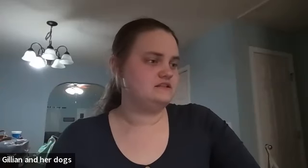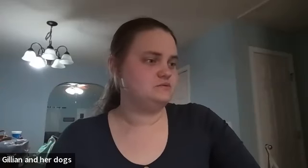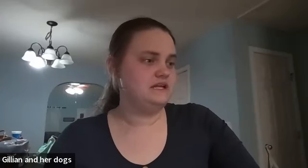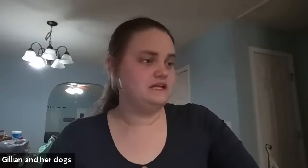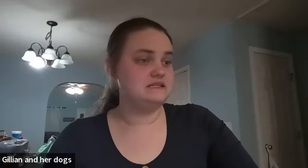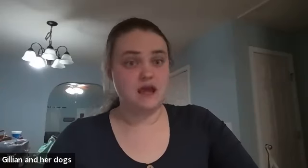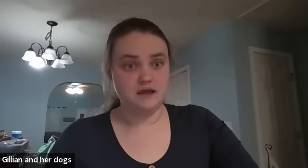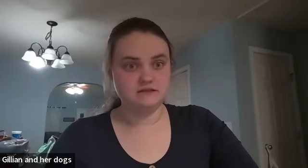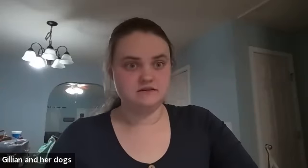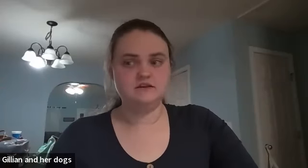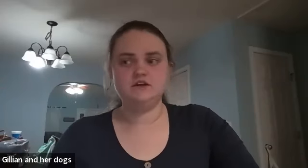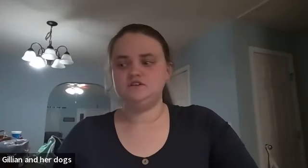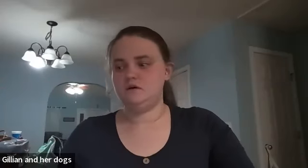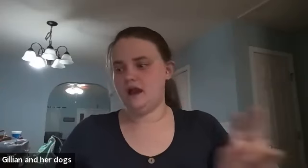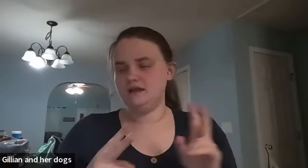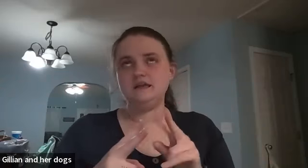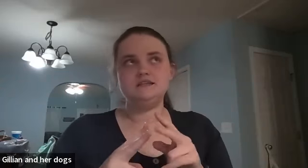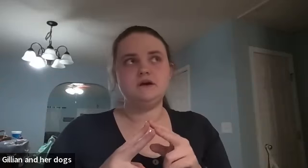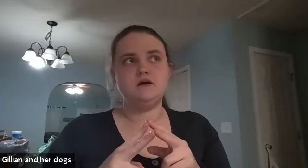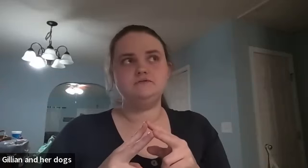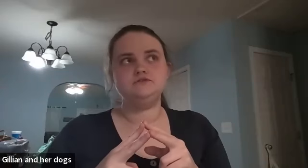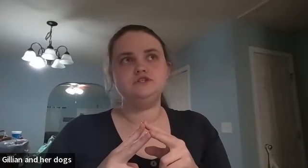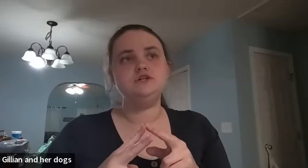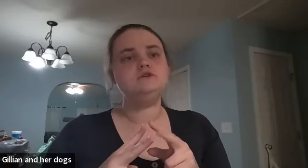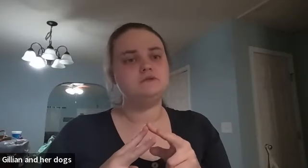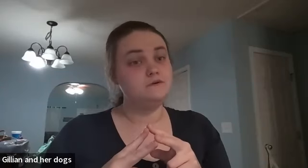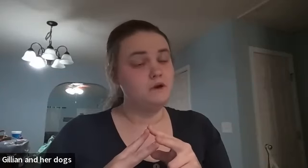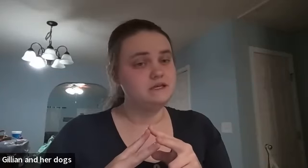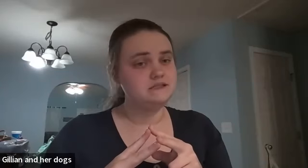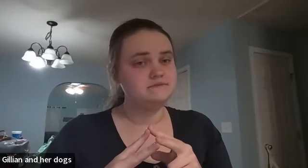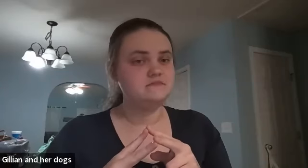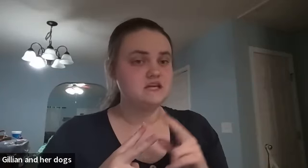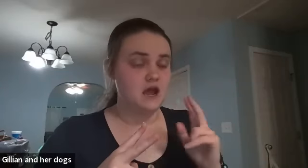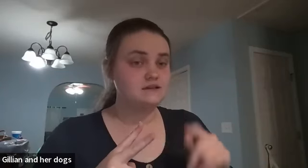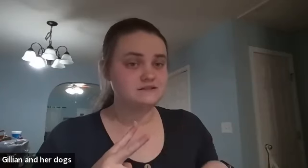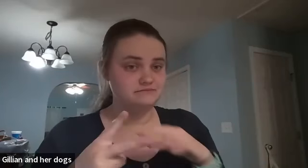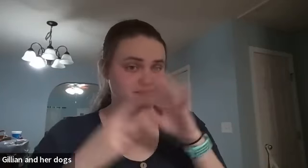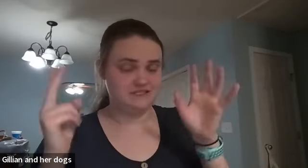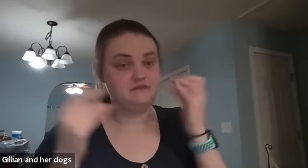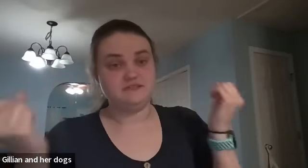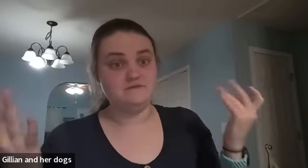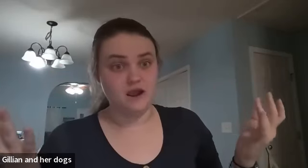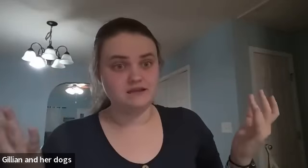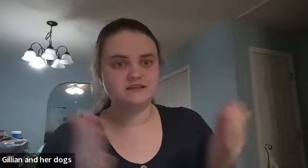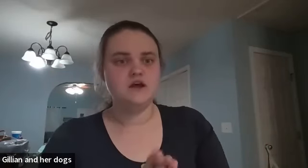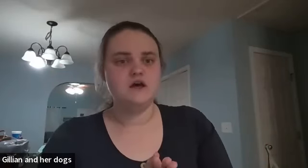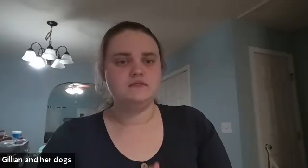next one is ask. So ask has about 2 or 3 different ways to ask, to set the sign for ask.